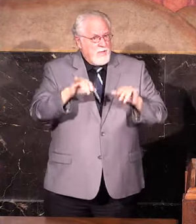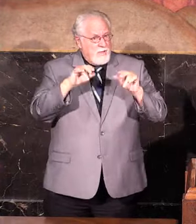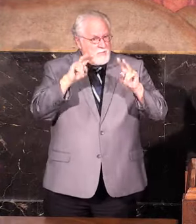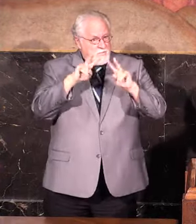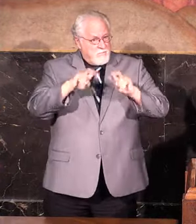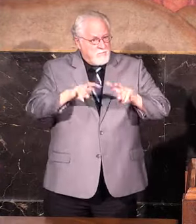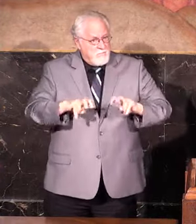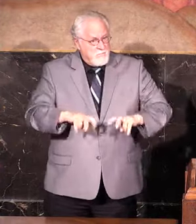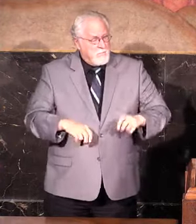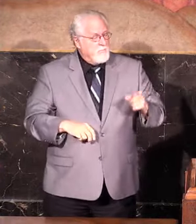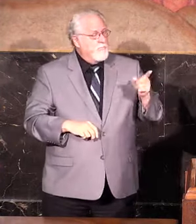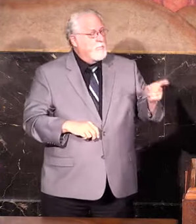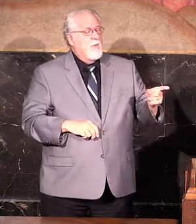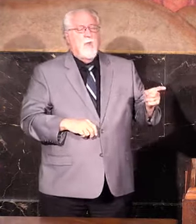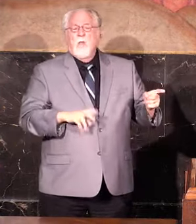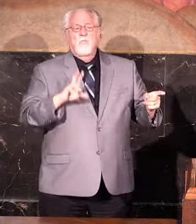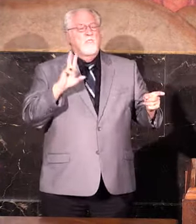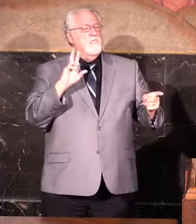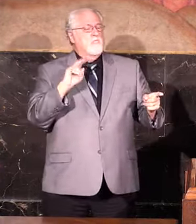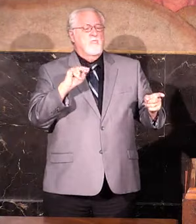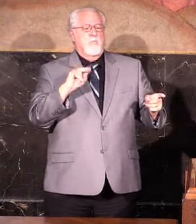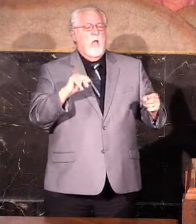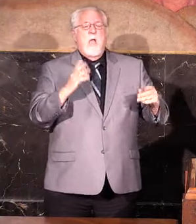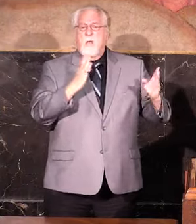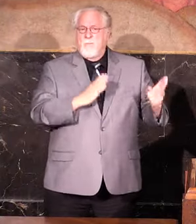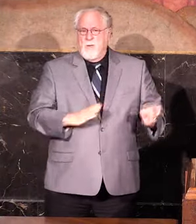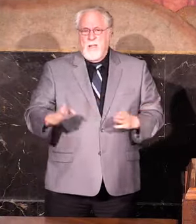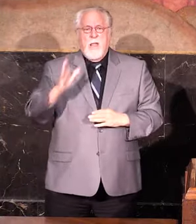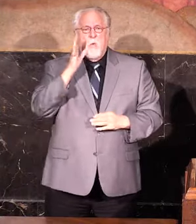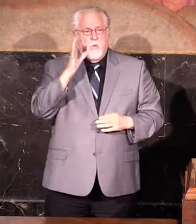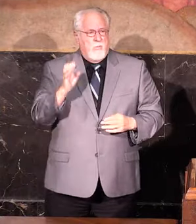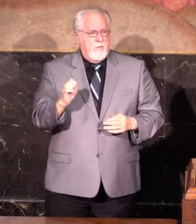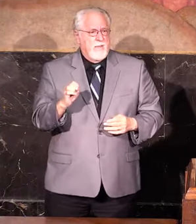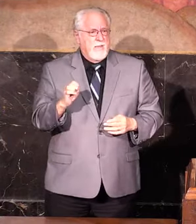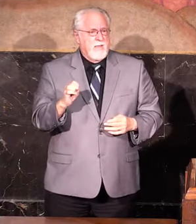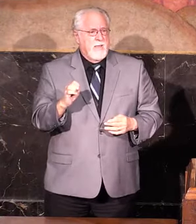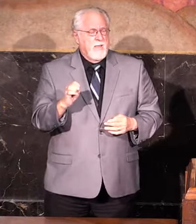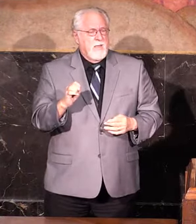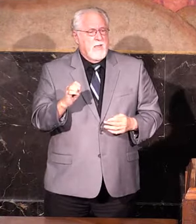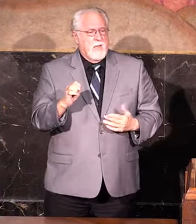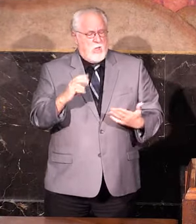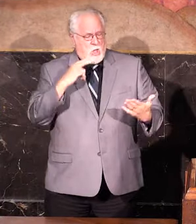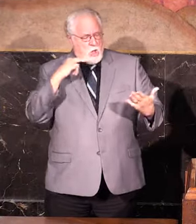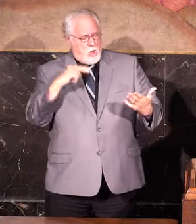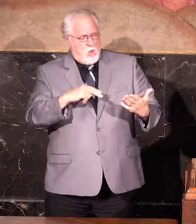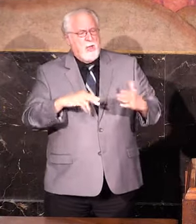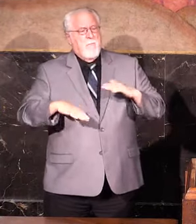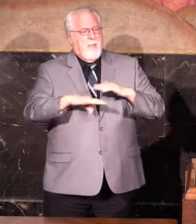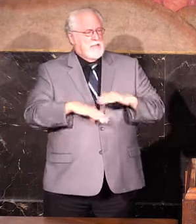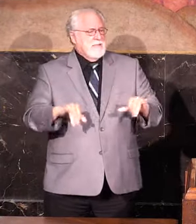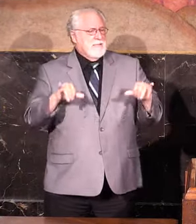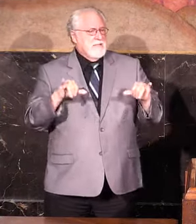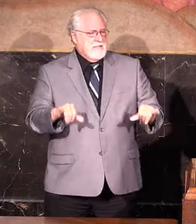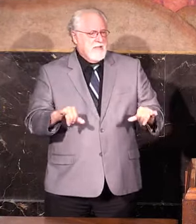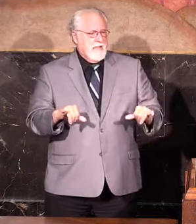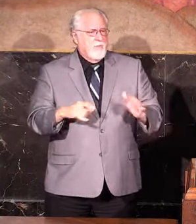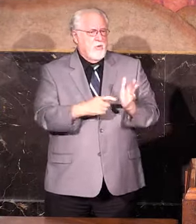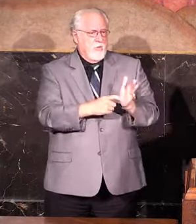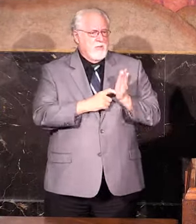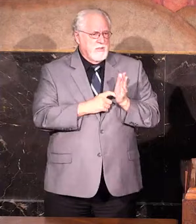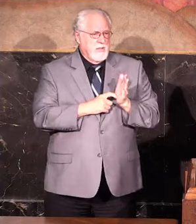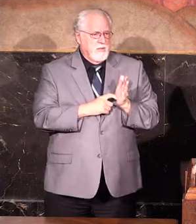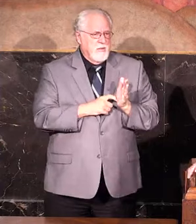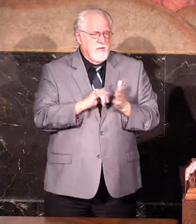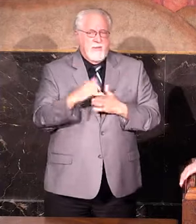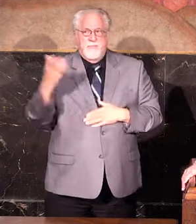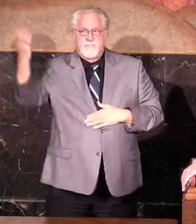is it? Well, no, the plan is going to be to look at basically the same gating criteria that was set